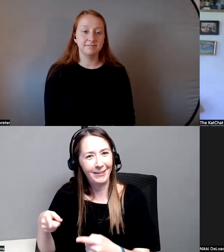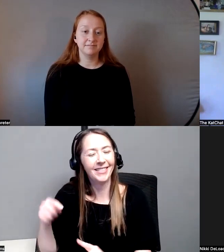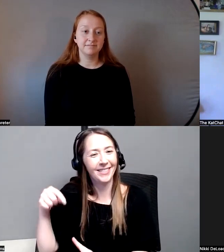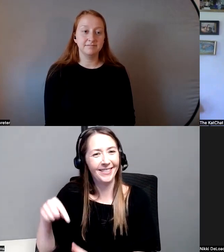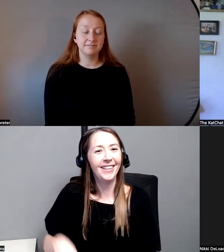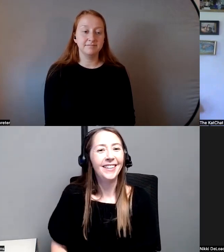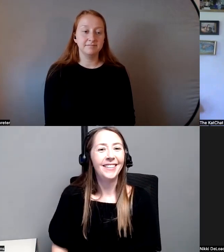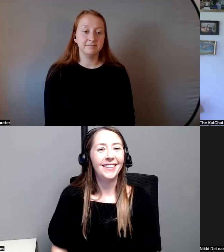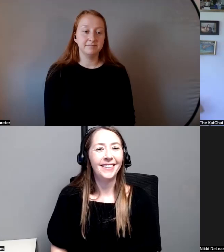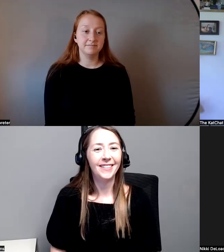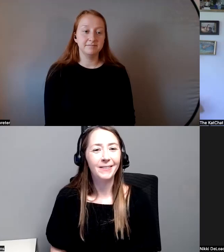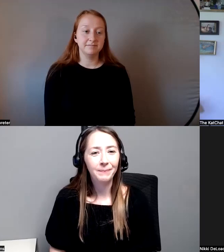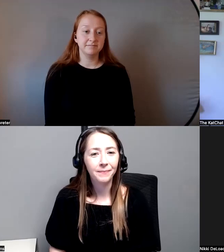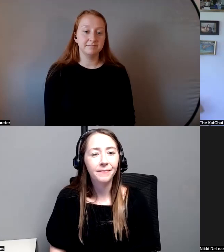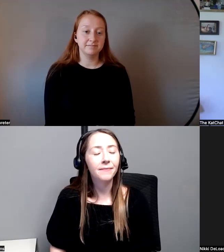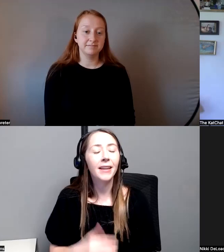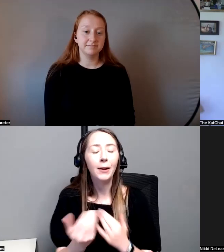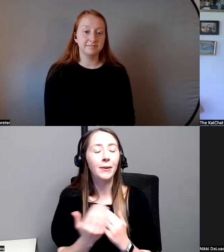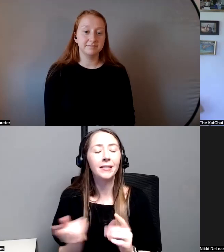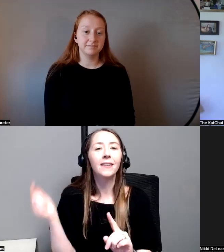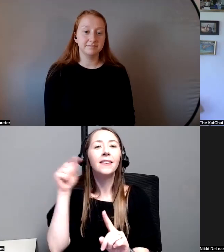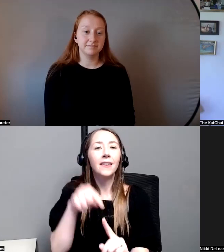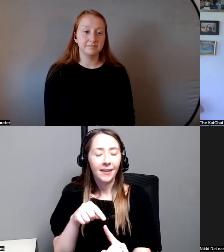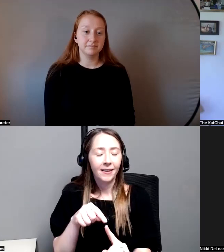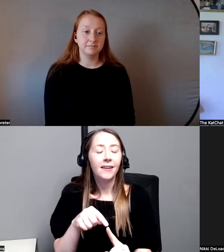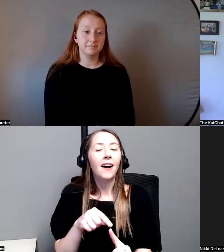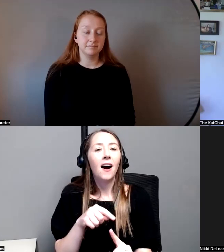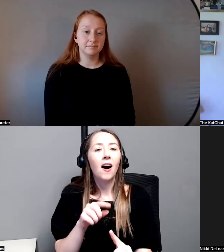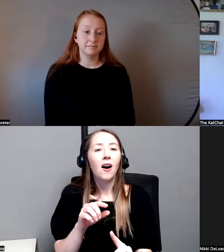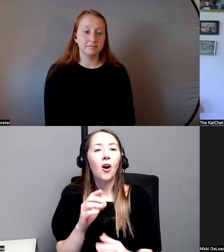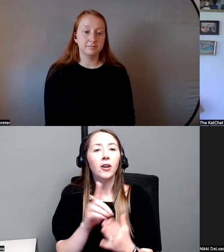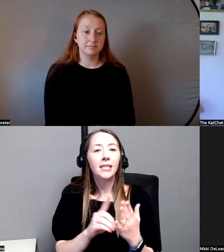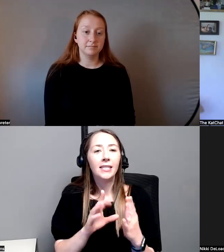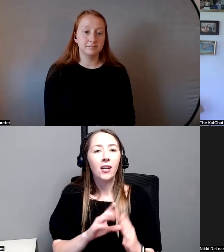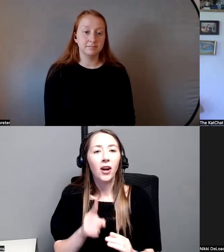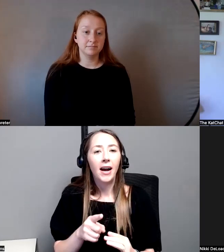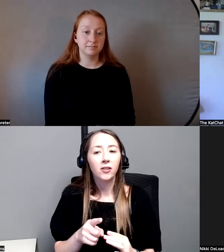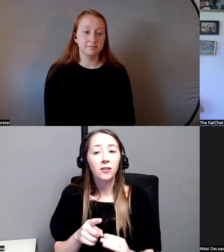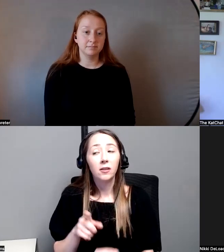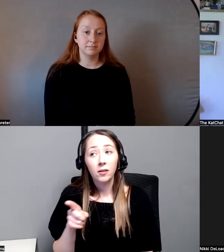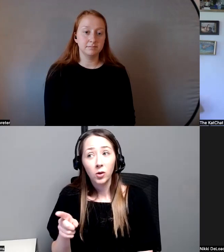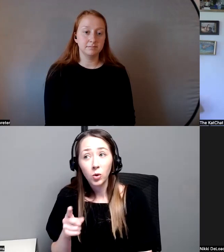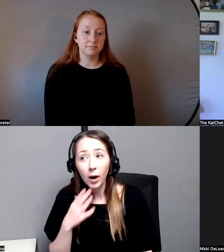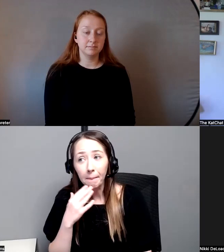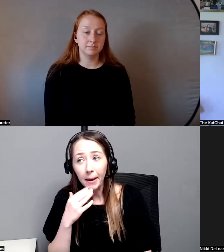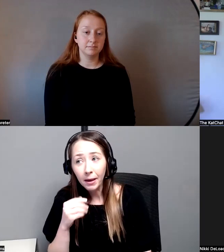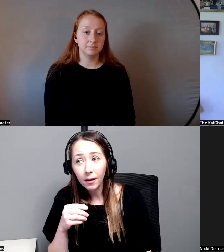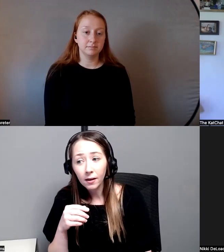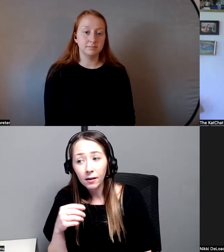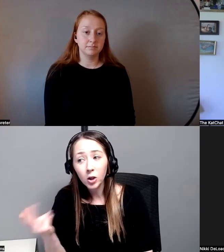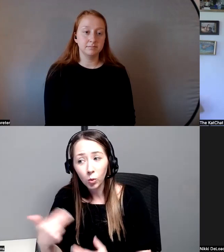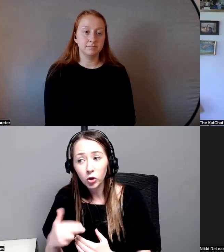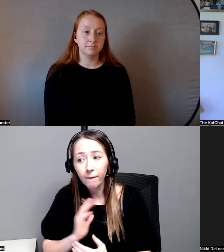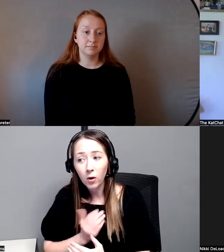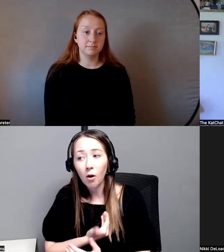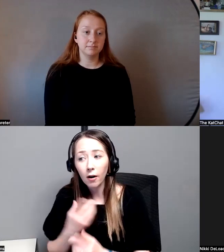We, and she had to source the dresses. You are, baby. You're going to go on some errands. We had